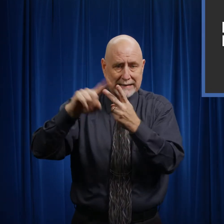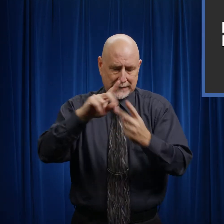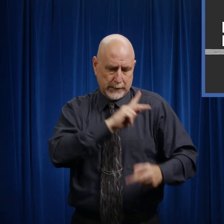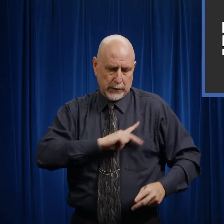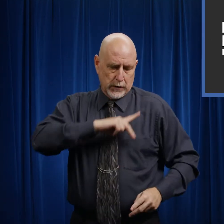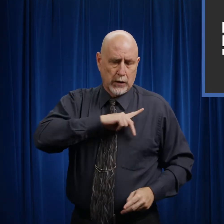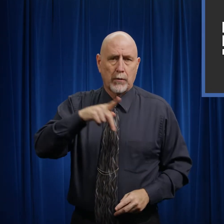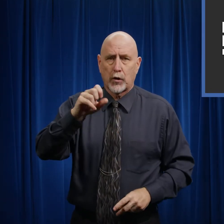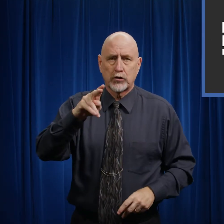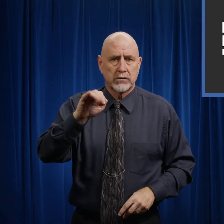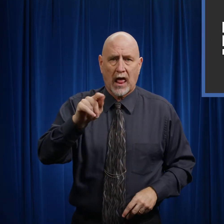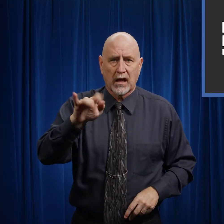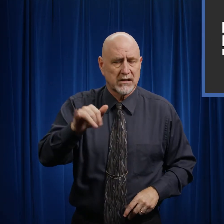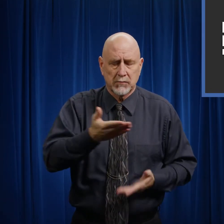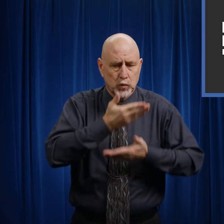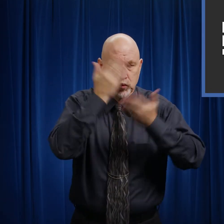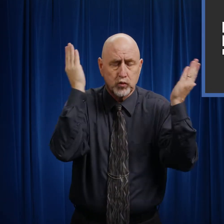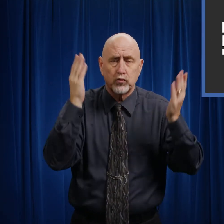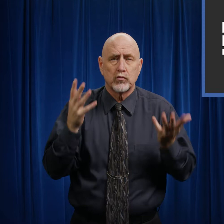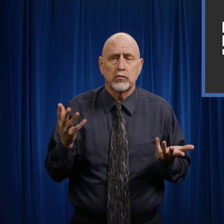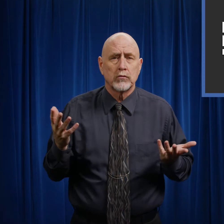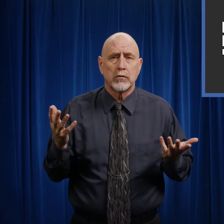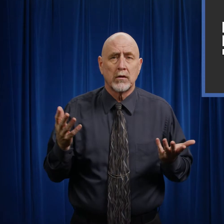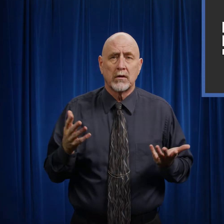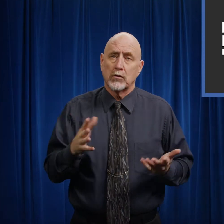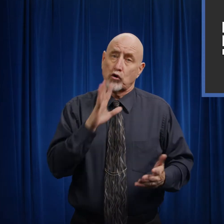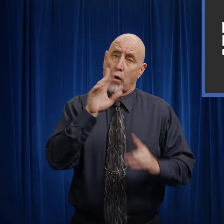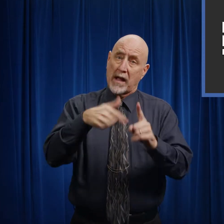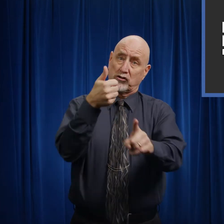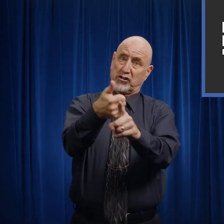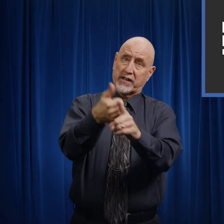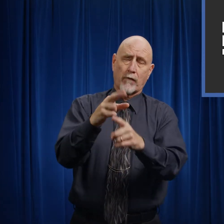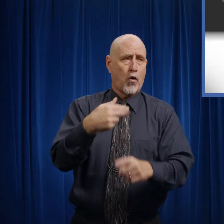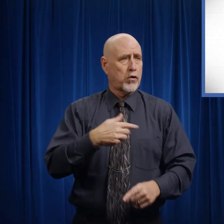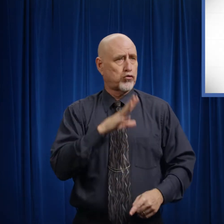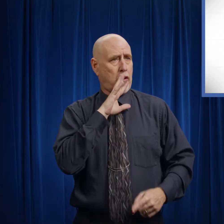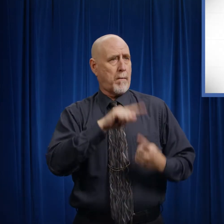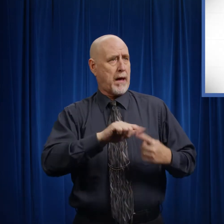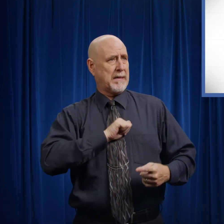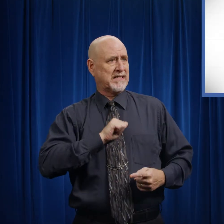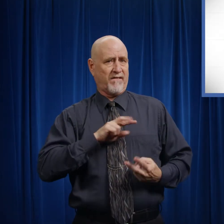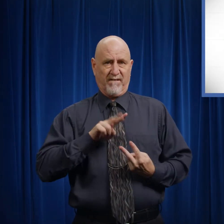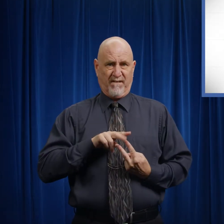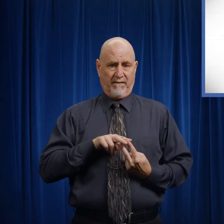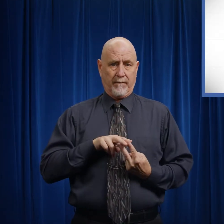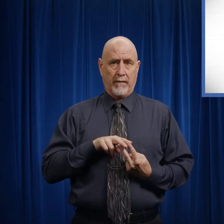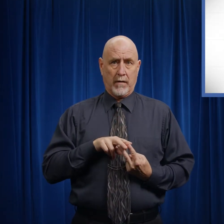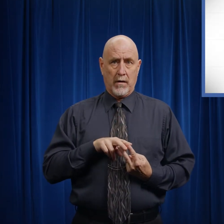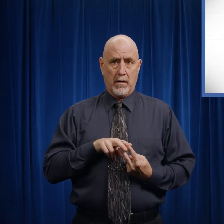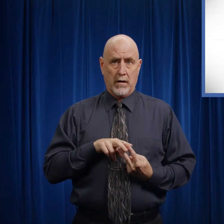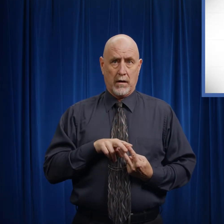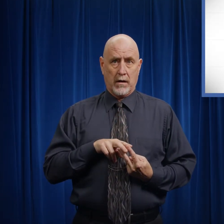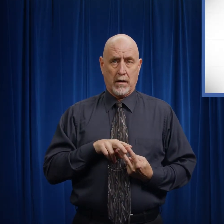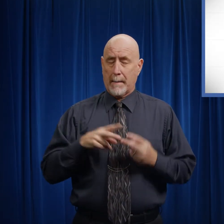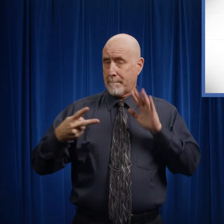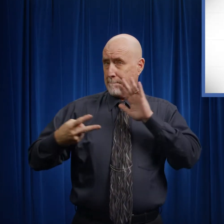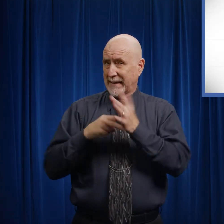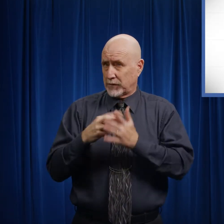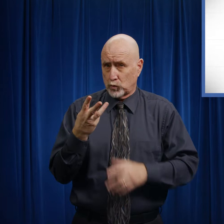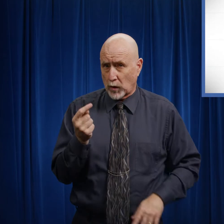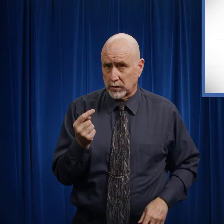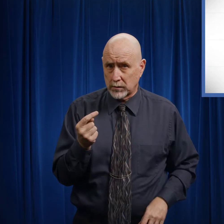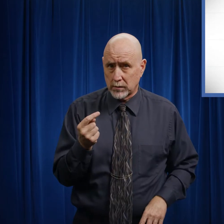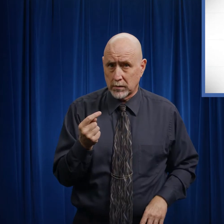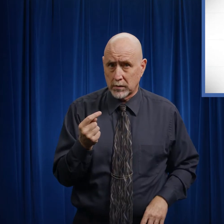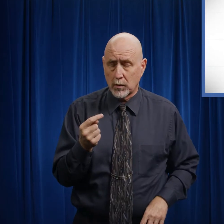mind, that there is no personality, that when you are talking about yourself, or I am talking about myself, then all we can